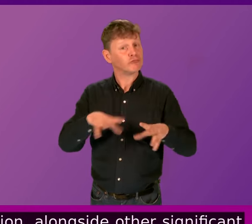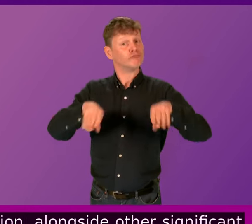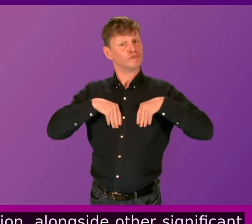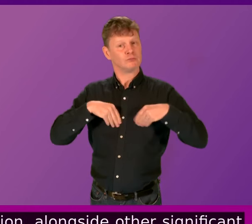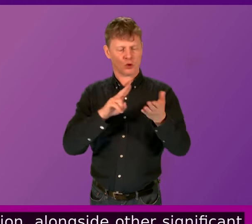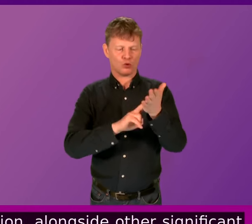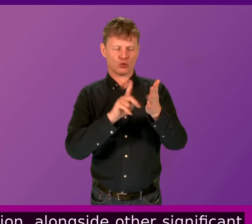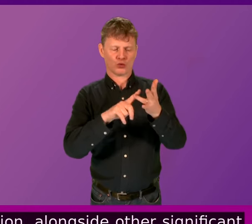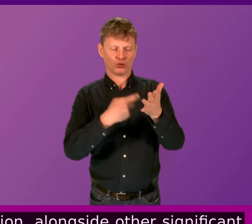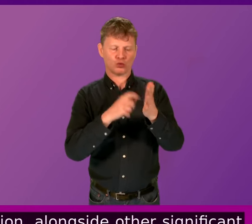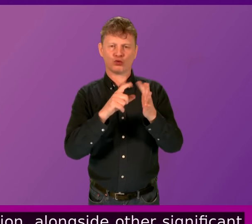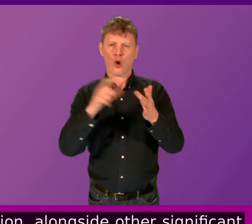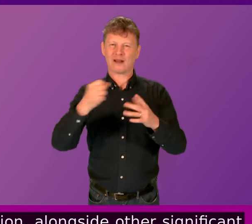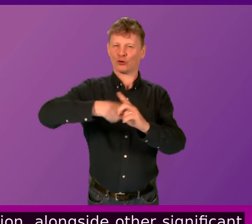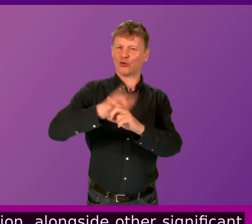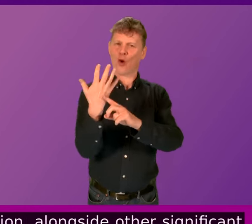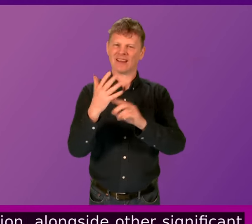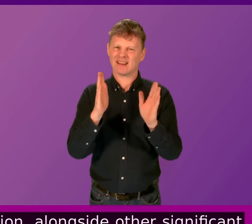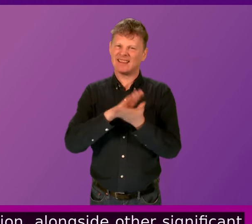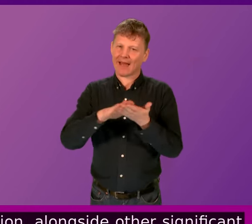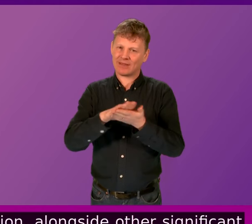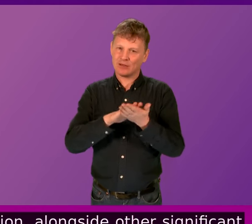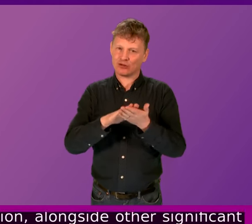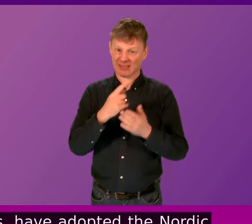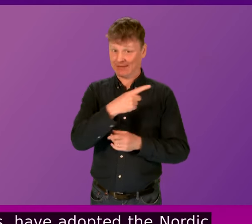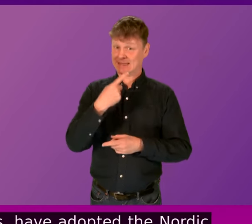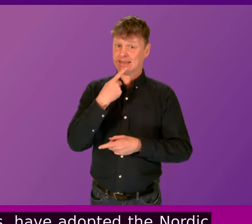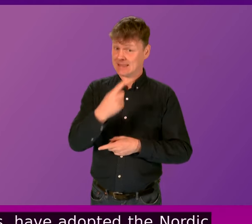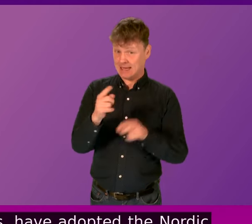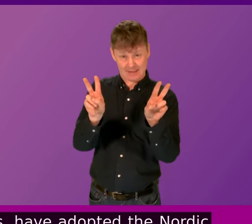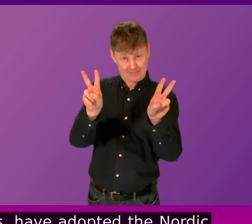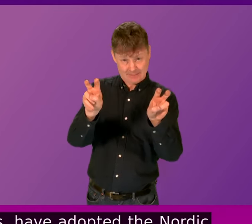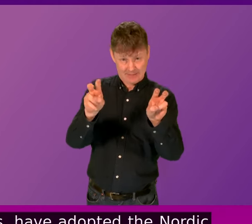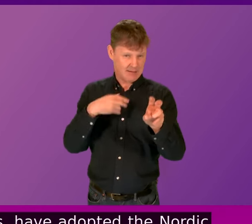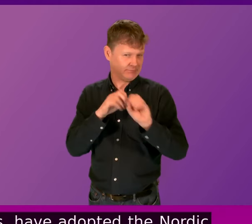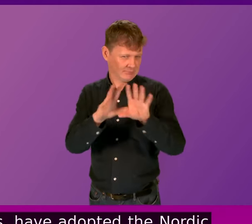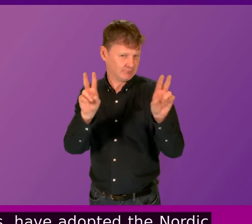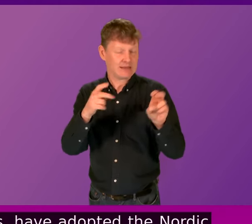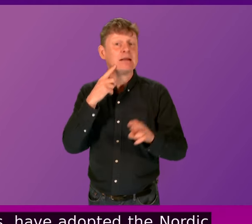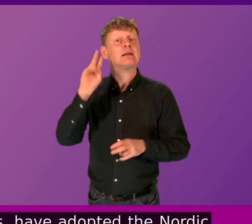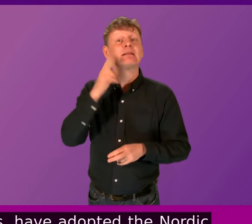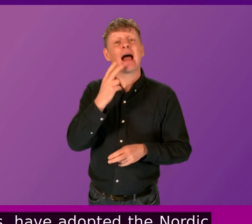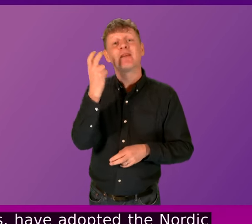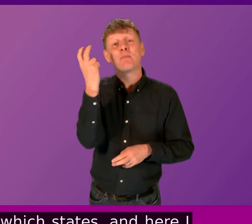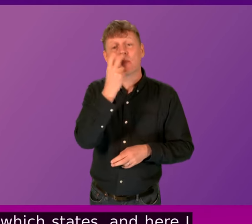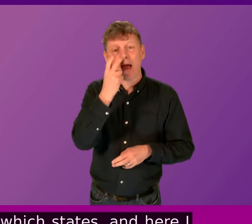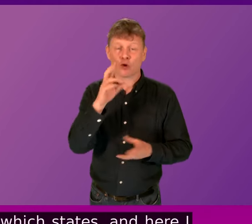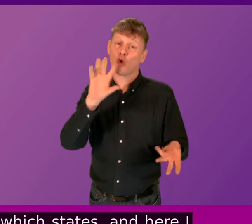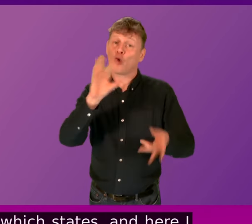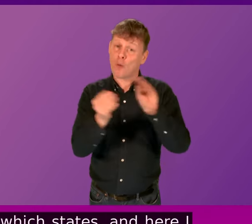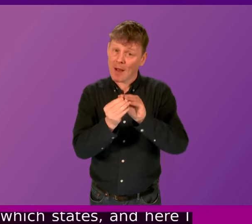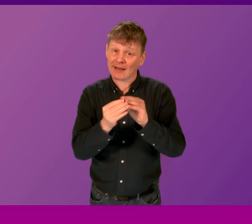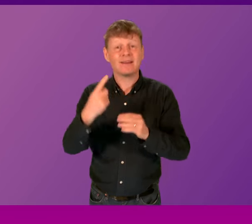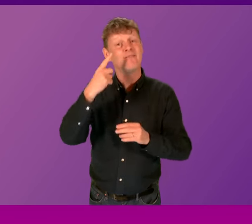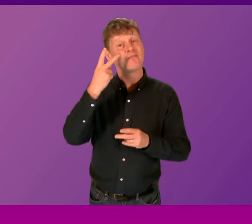the Nordic definition of deafblindness, which states, and here I quote just part of it, "Deafblindness is a combined vision and